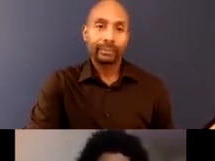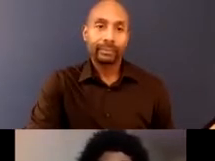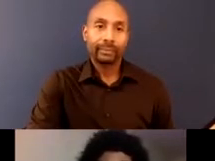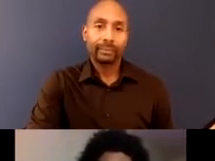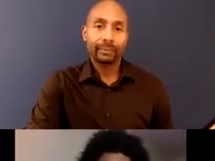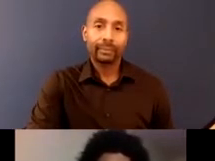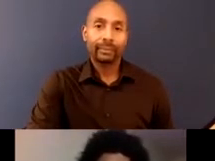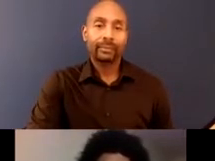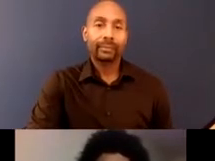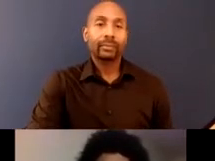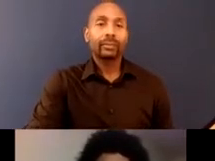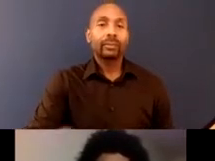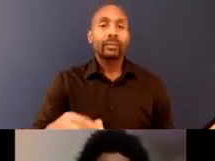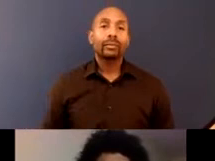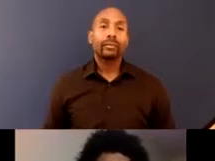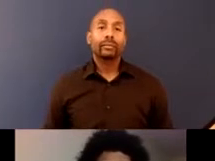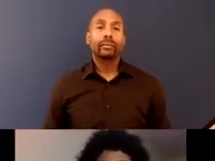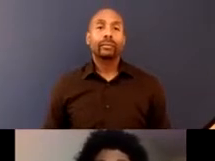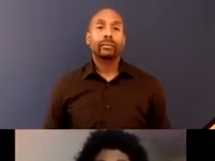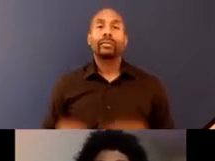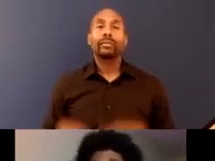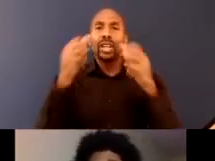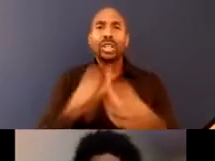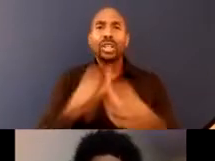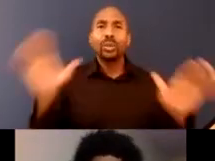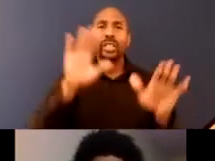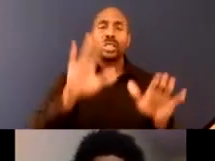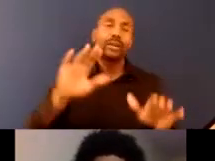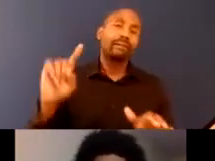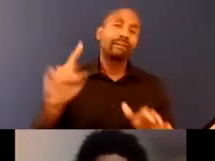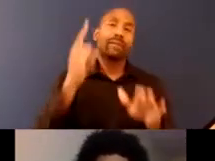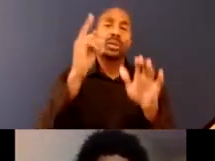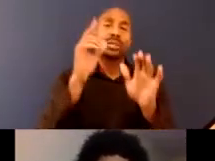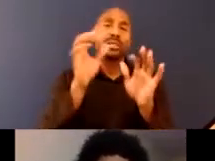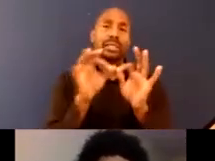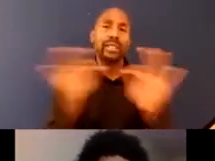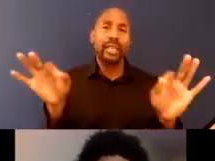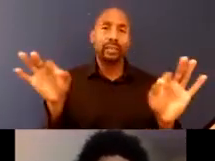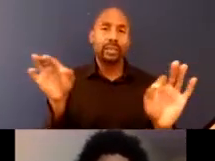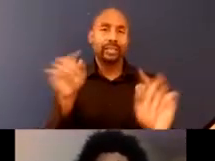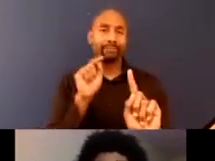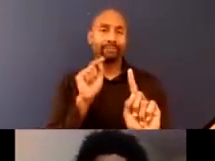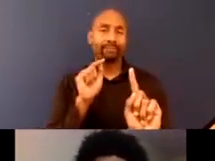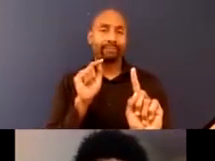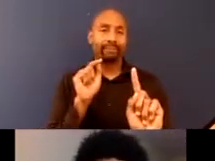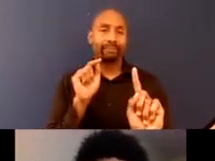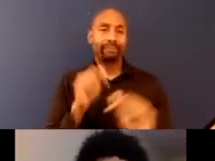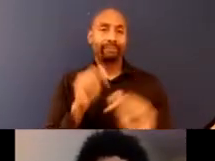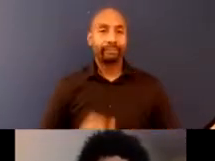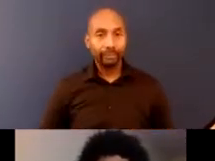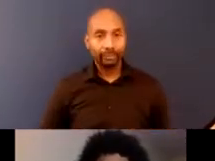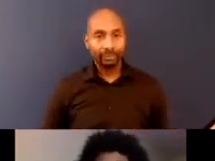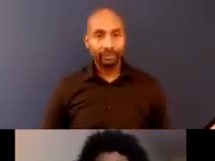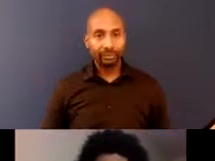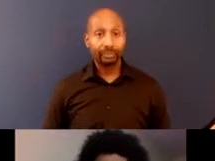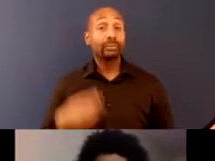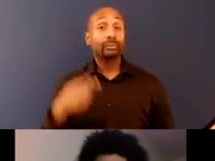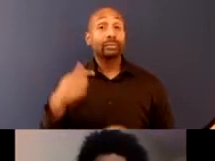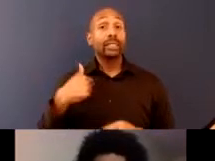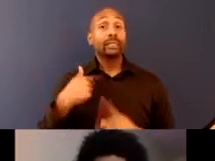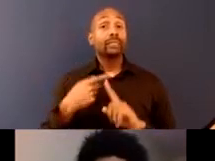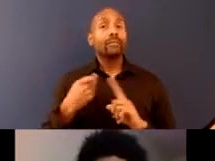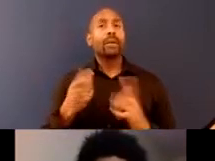On losing your first language. Where I'm from, we talk with